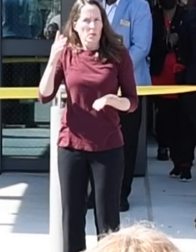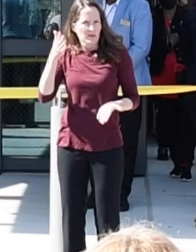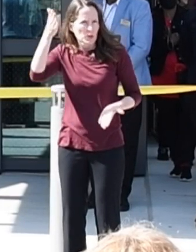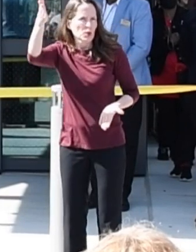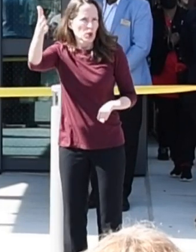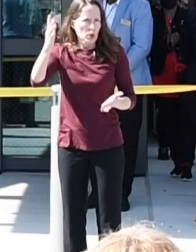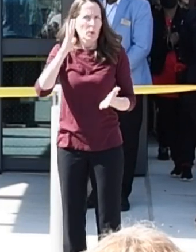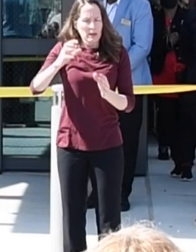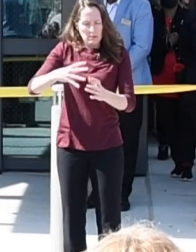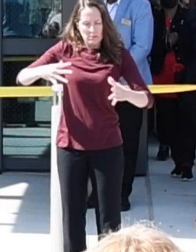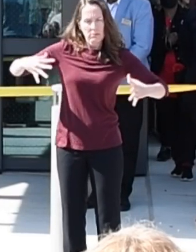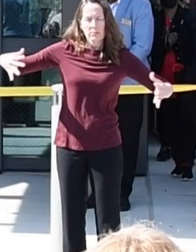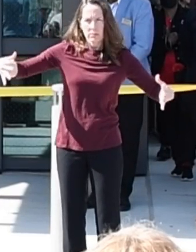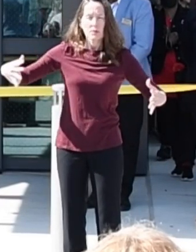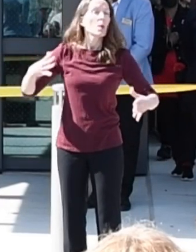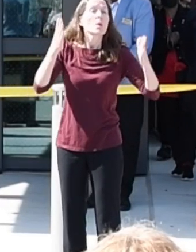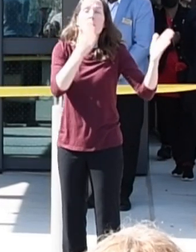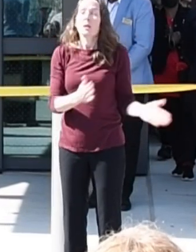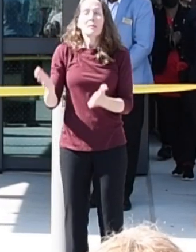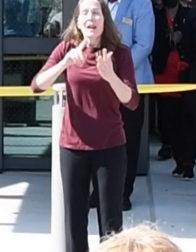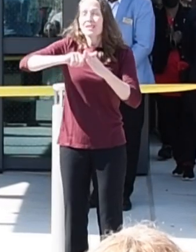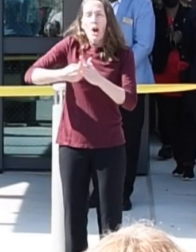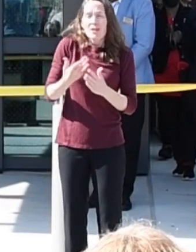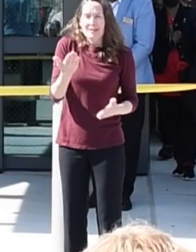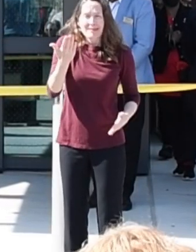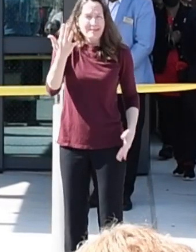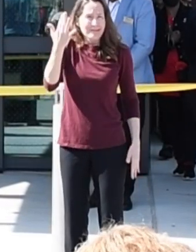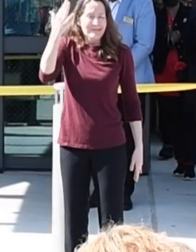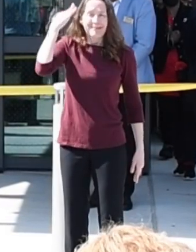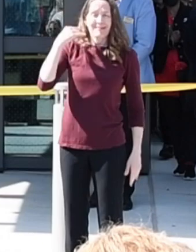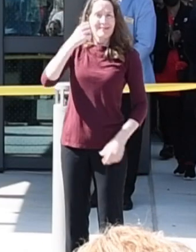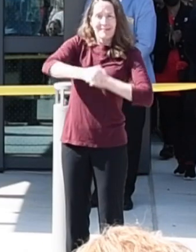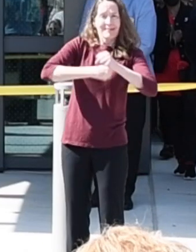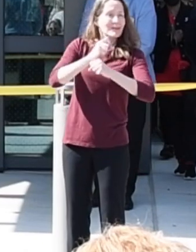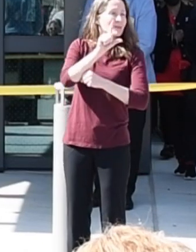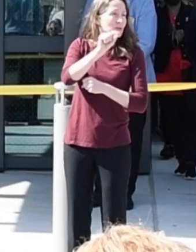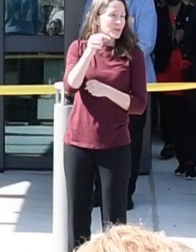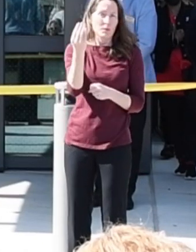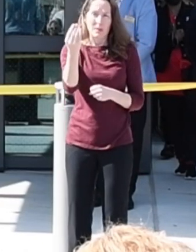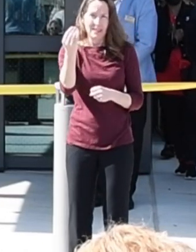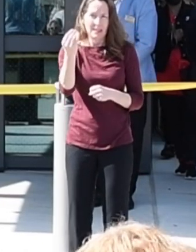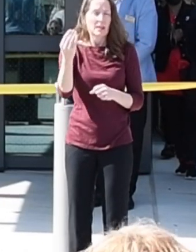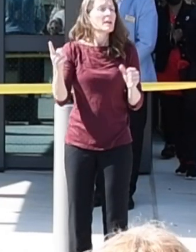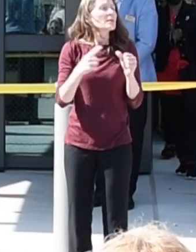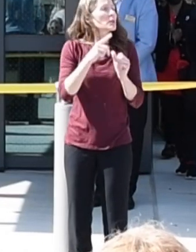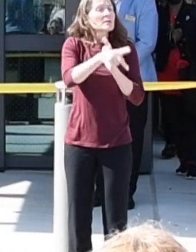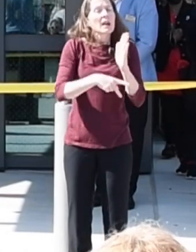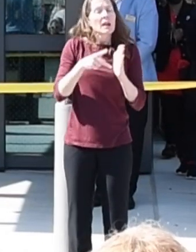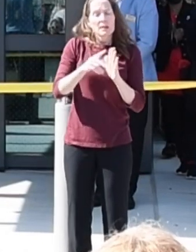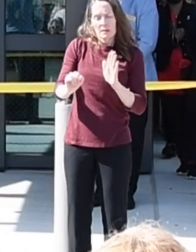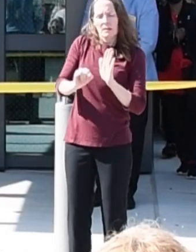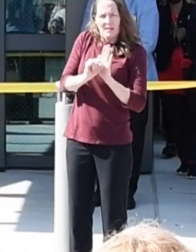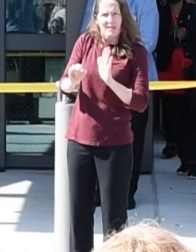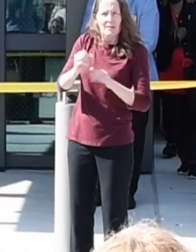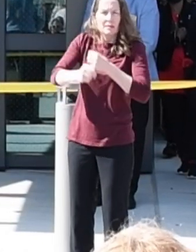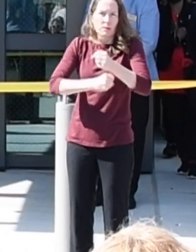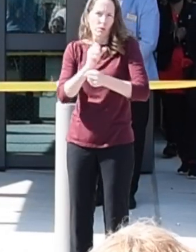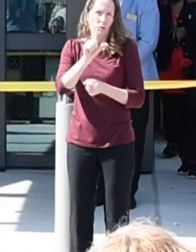in 2014, with the first phase being identified in